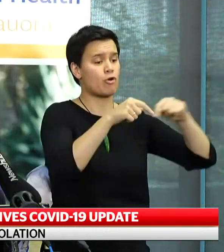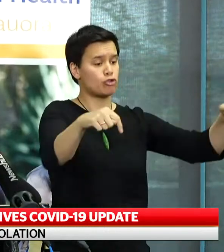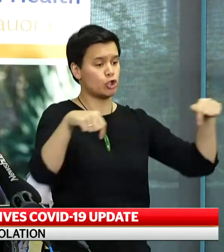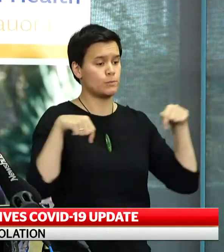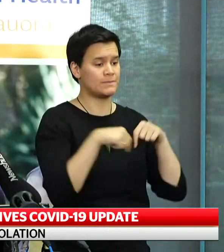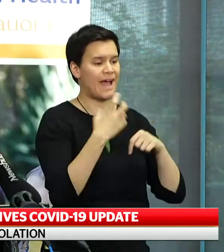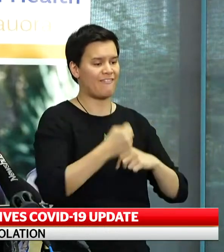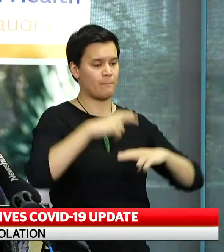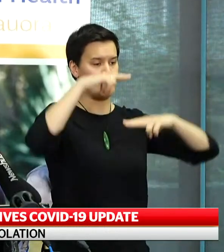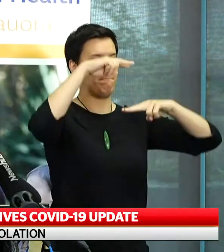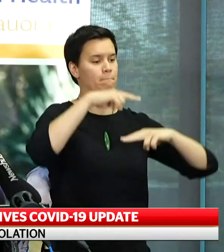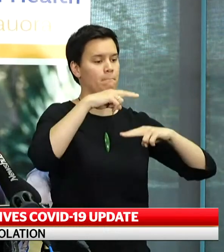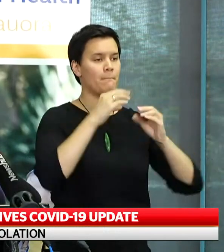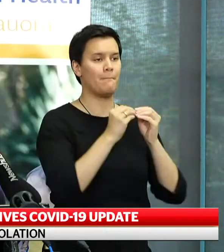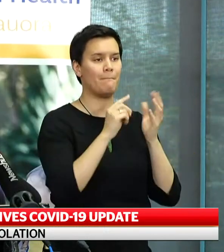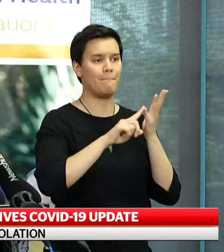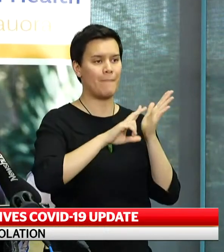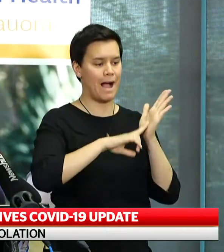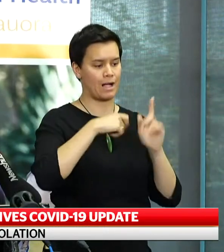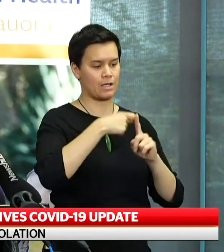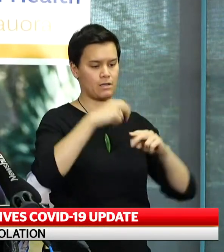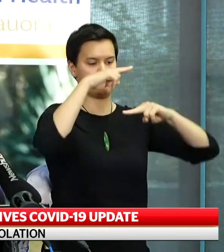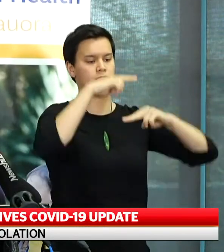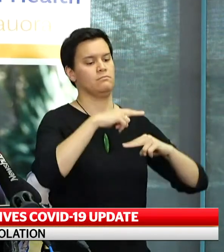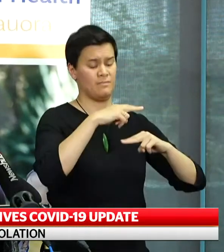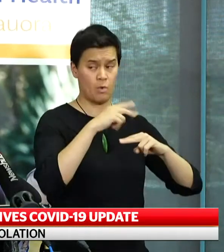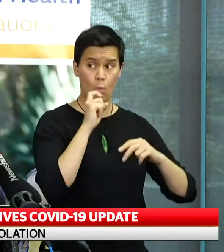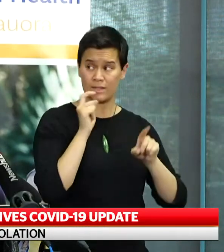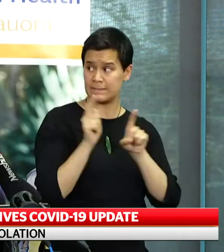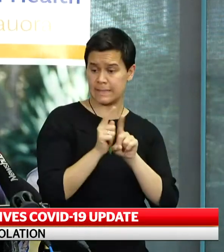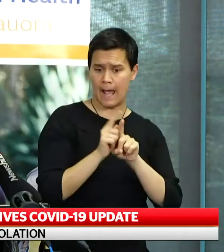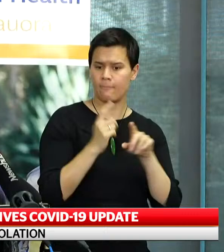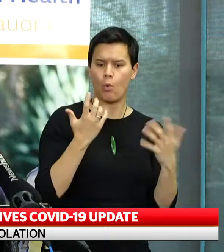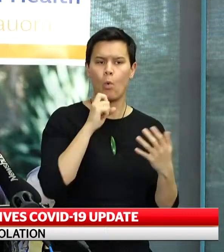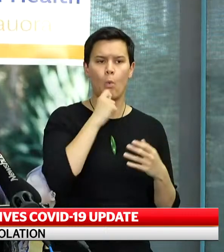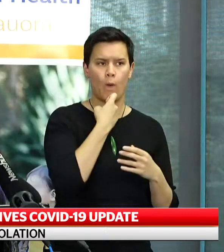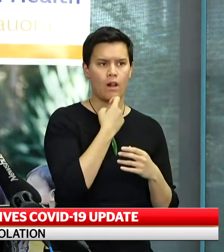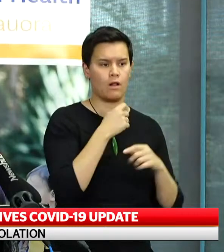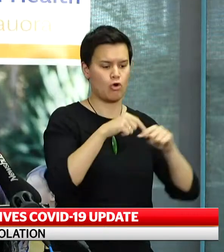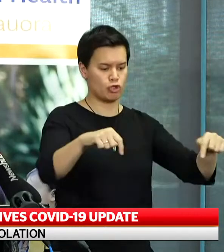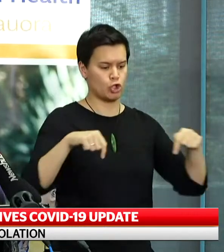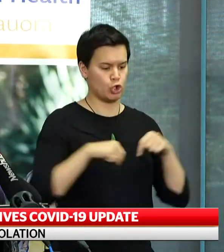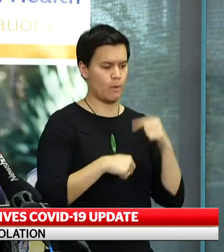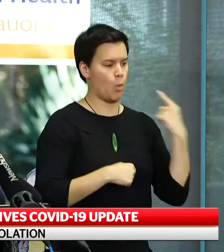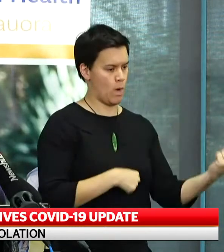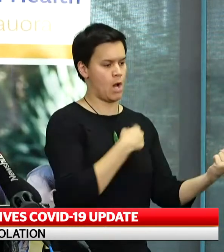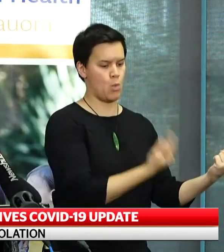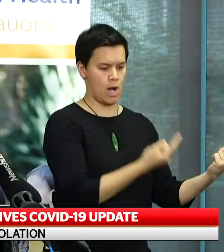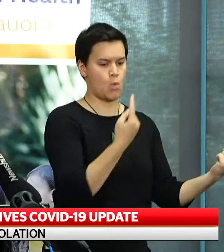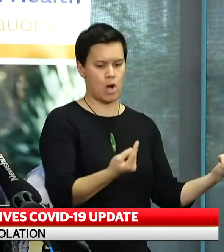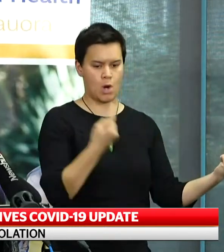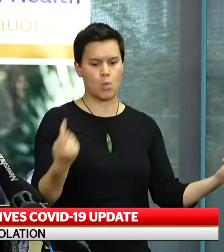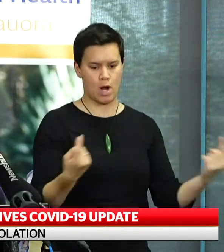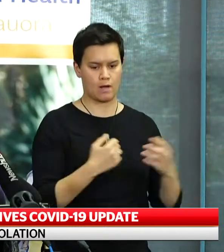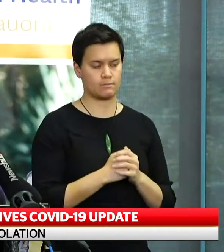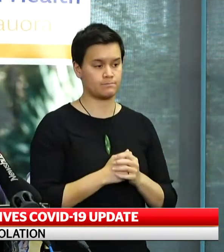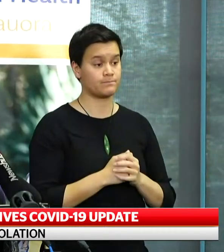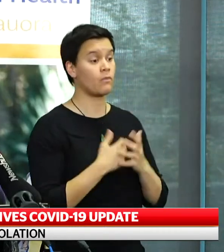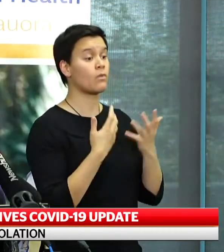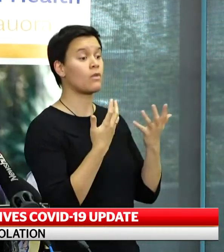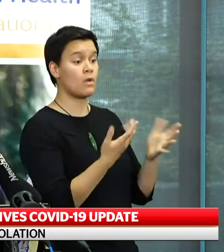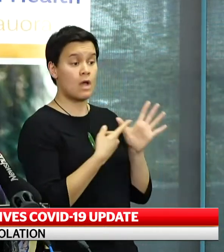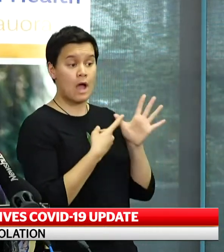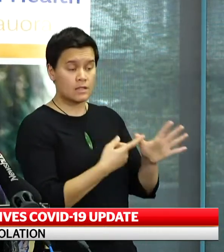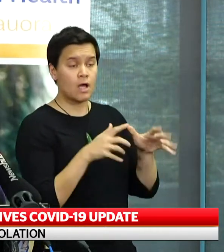with the shipping, with the fishing companies. That's being done